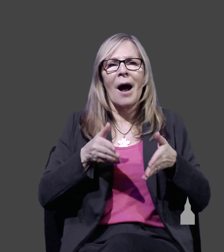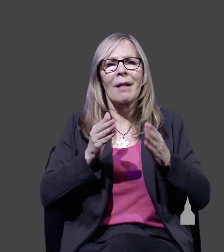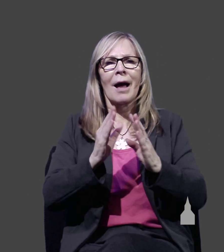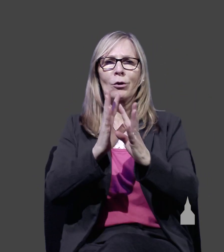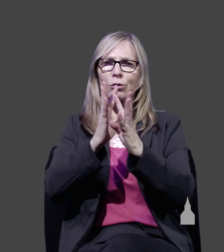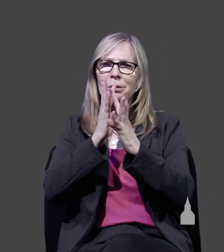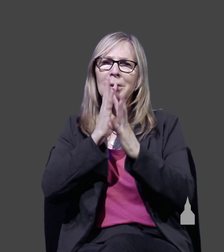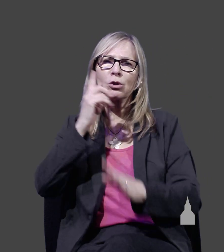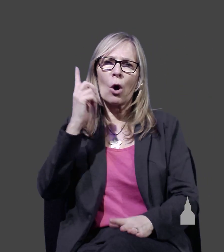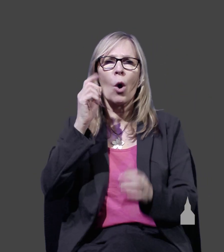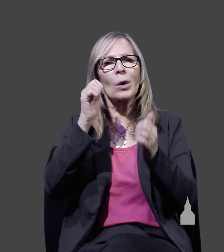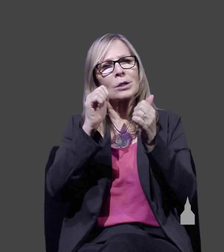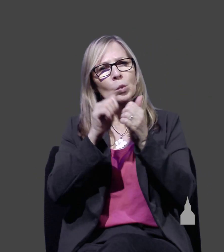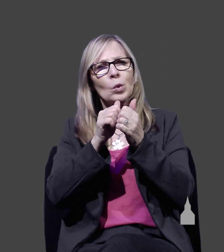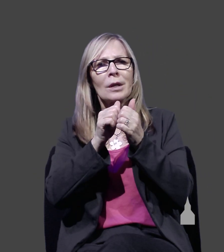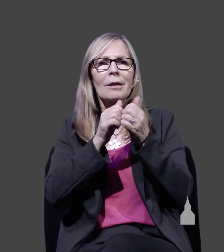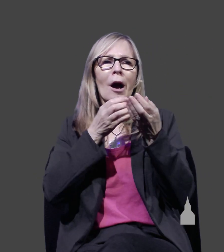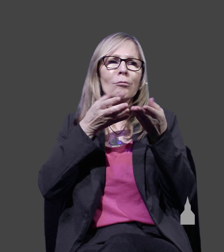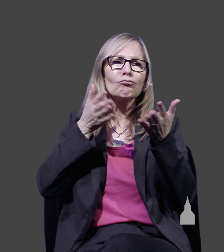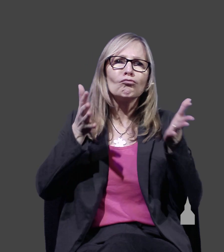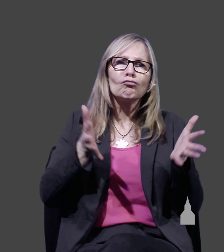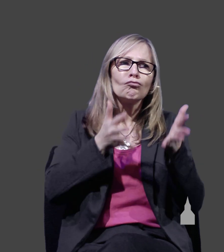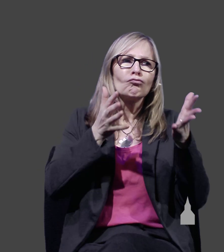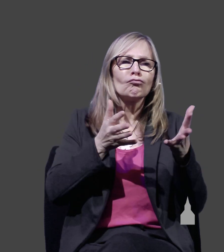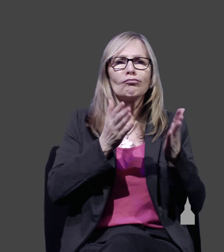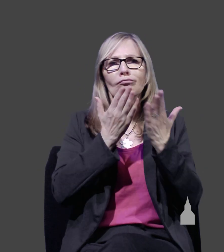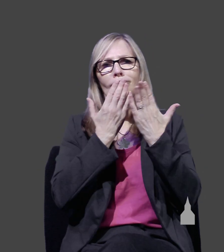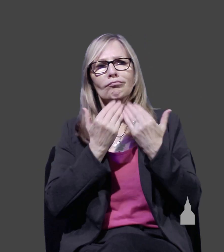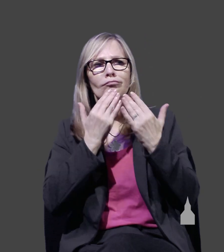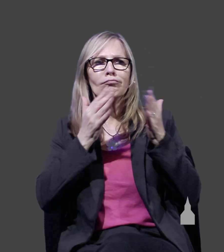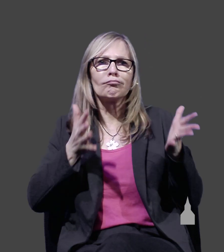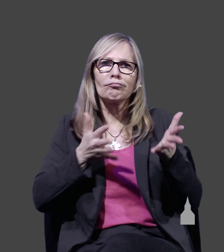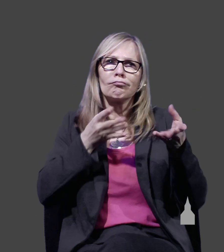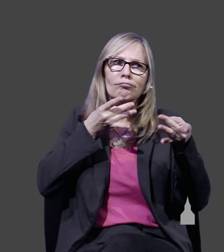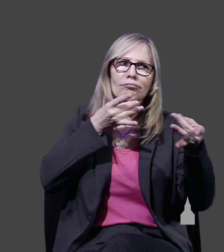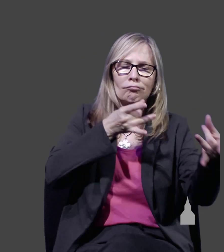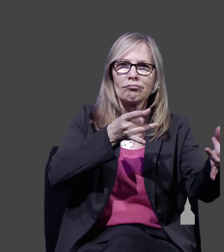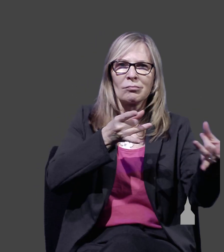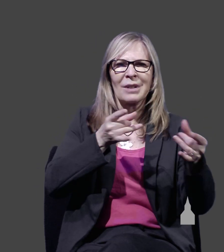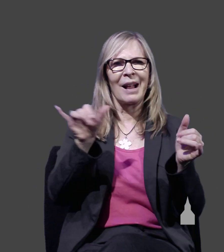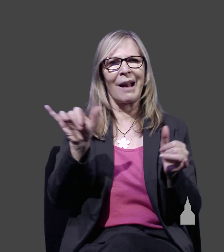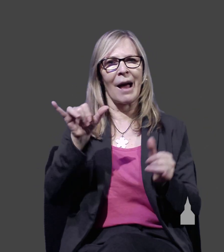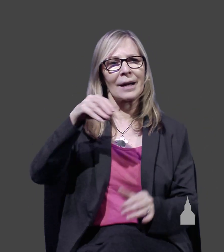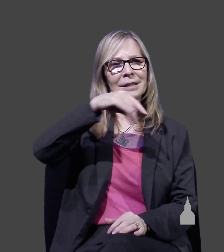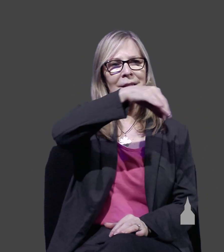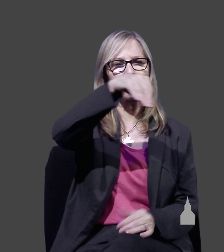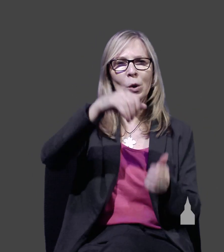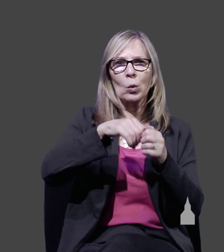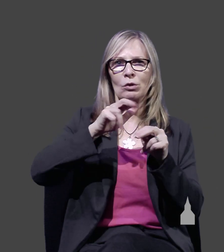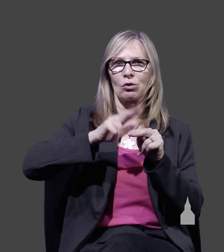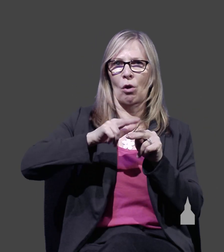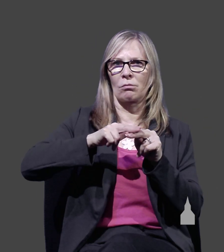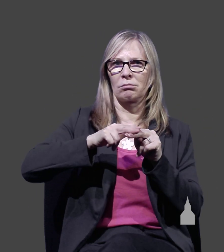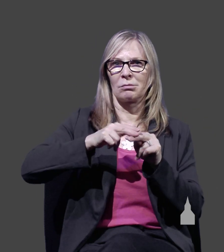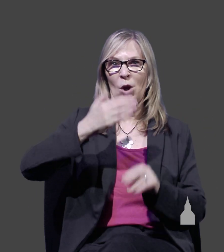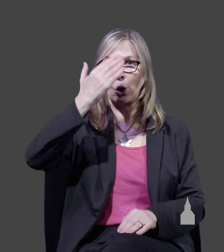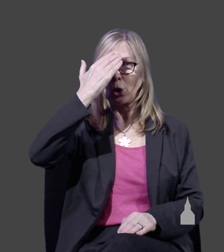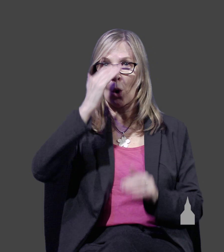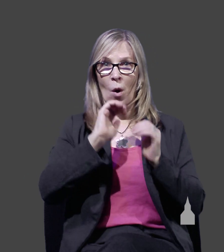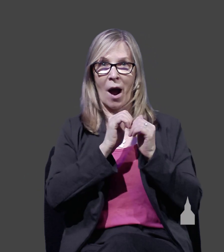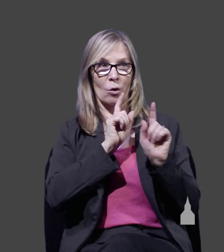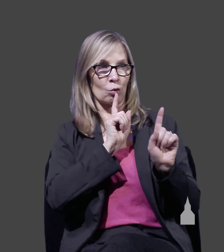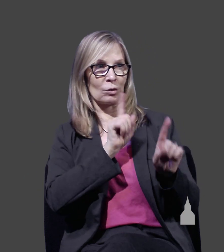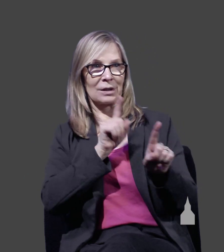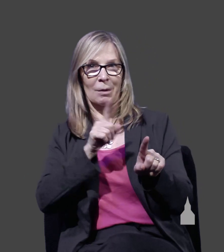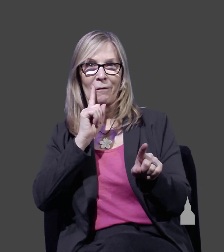with grace, as though seasoned with salt, so that you will know how you should respond to each person. Whether it jumps out at